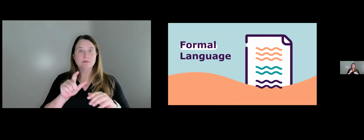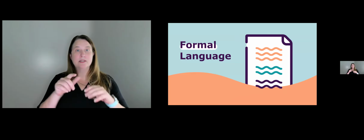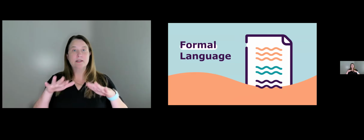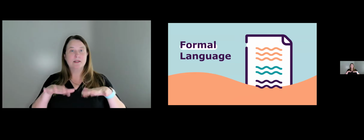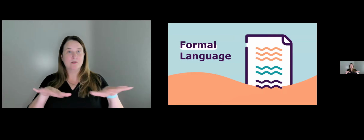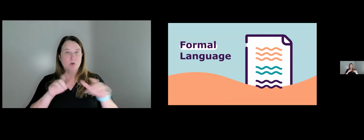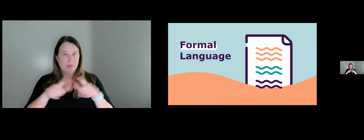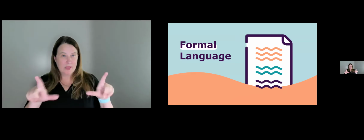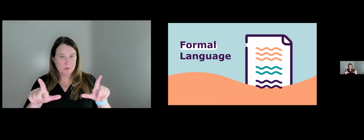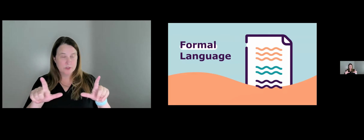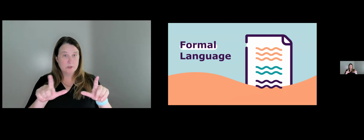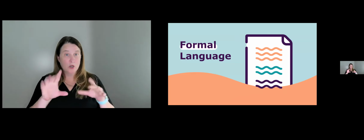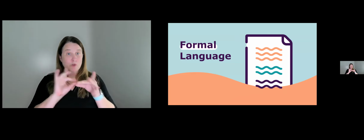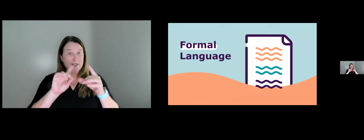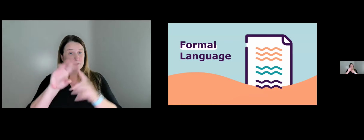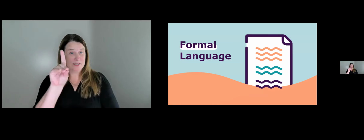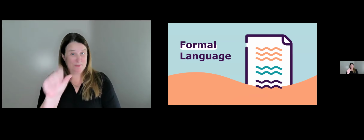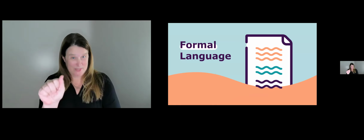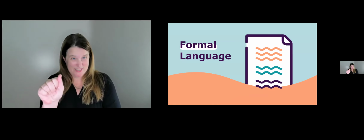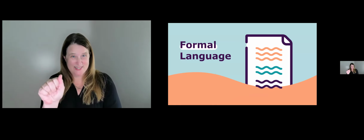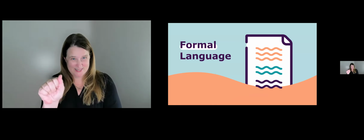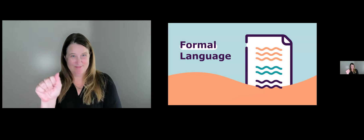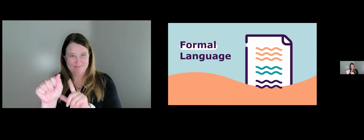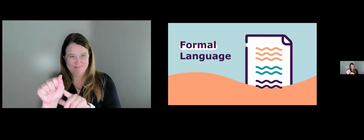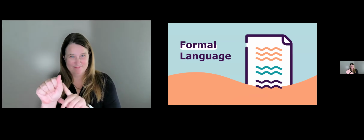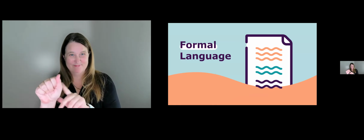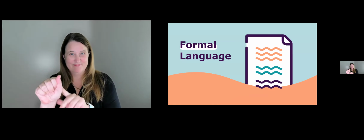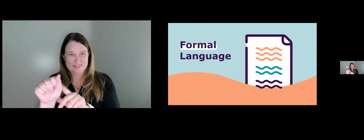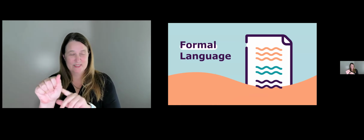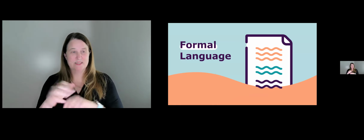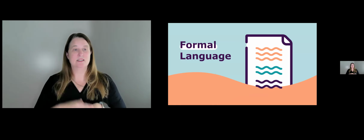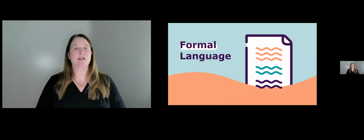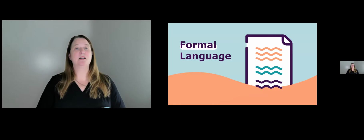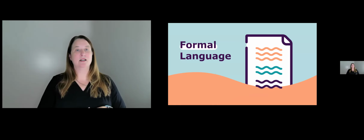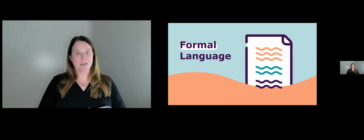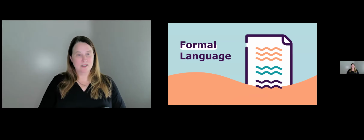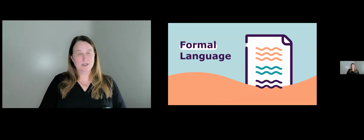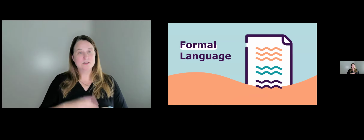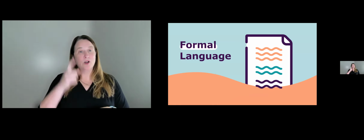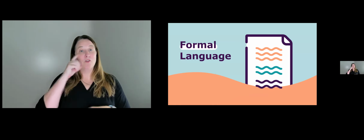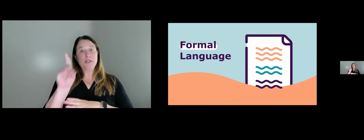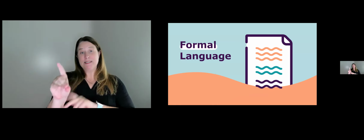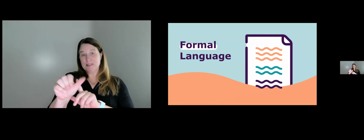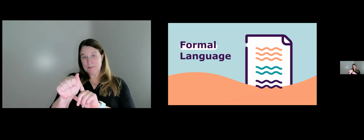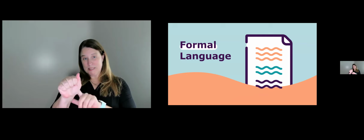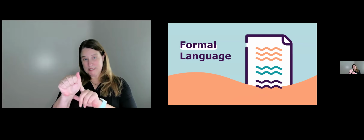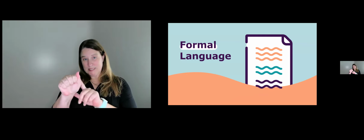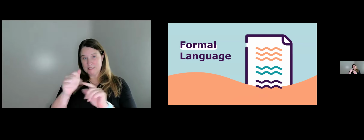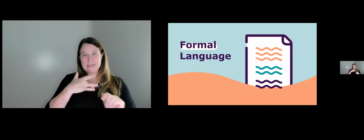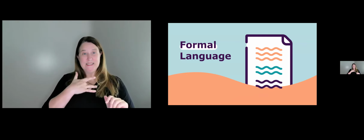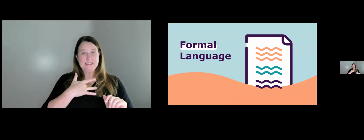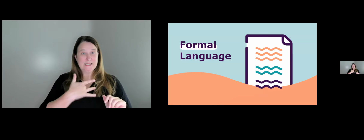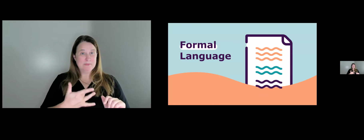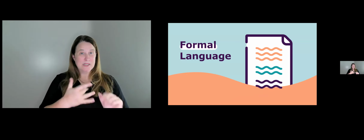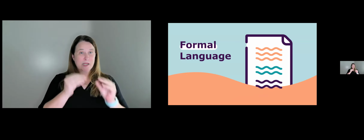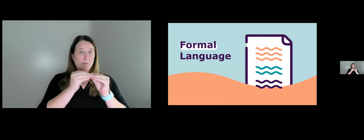So again, formal language versus informal language. And we want to think about specifically how it relates to disability.